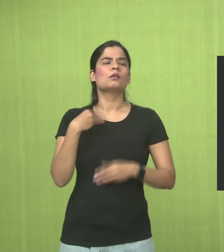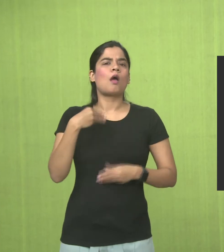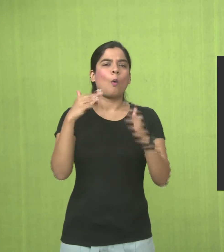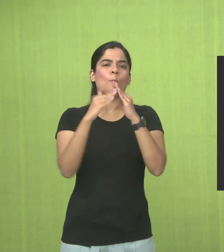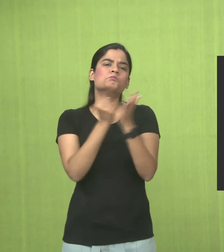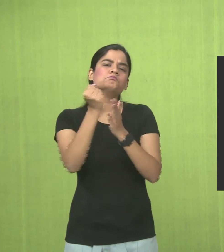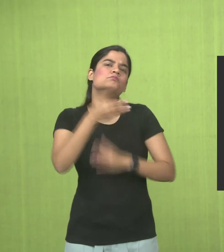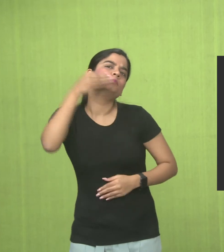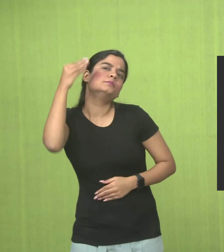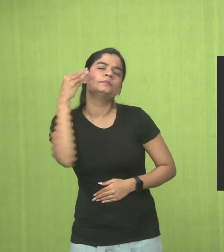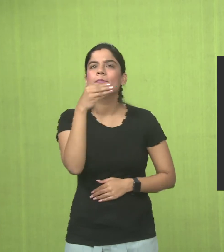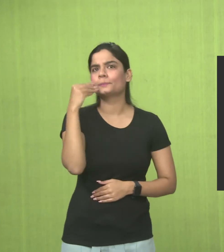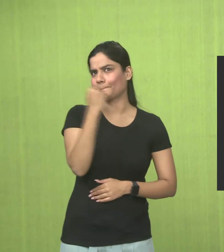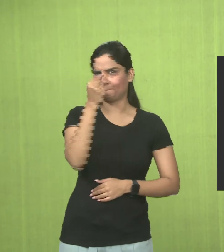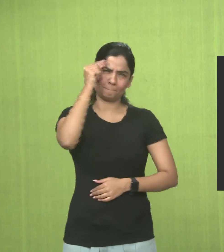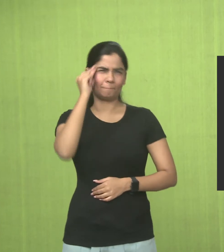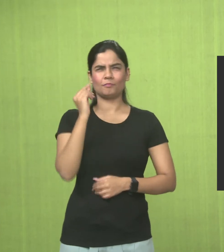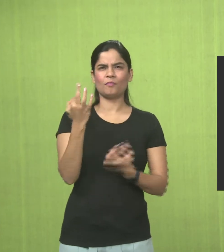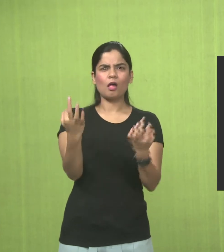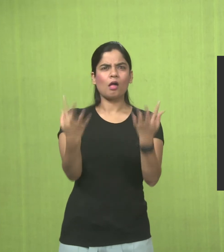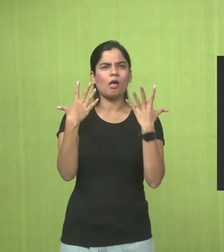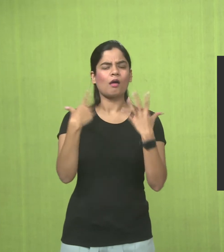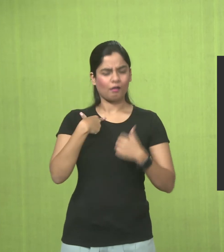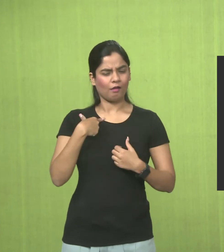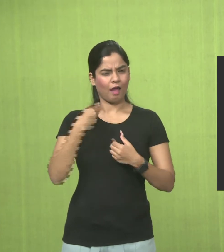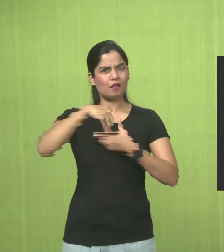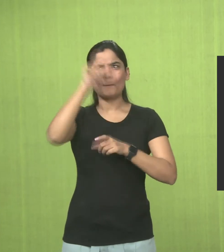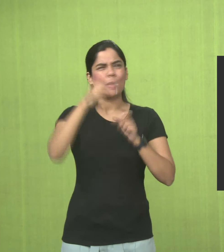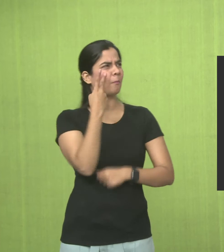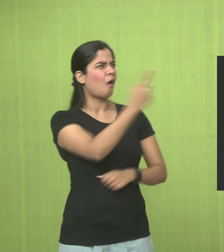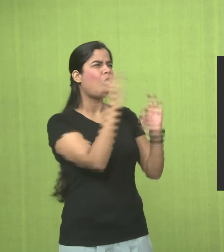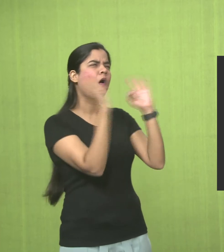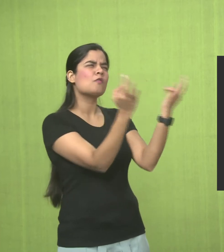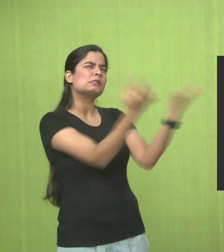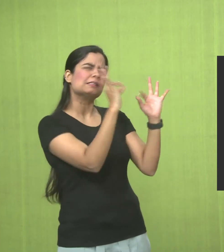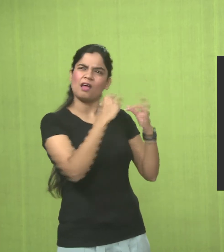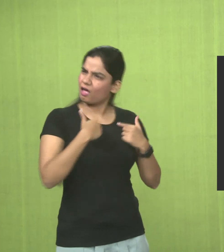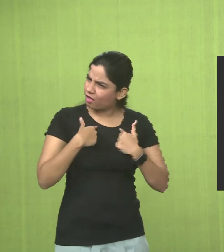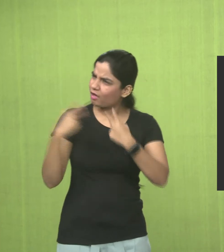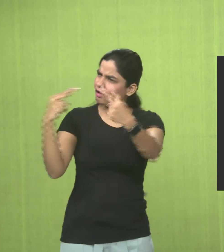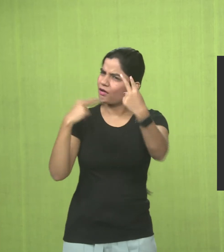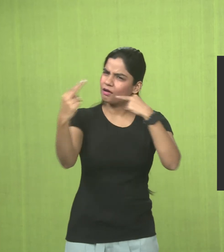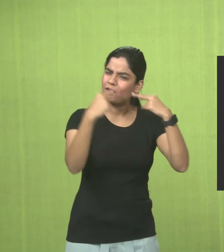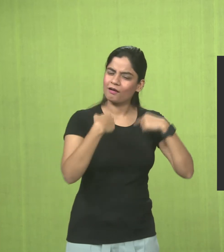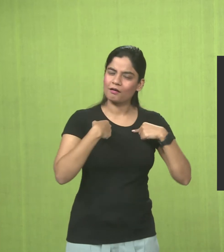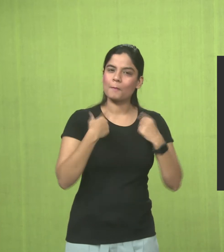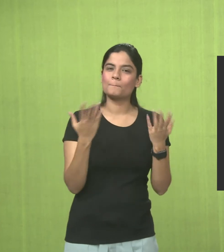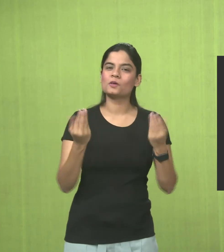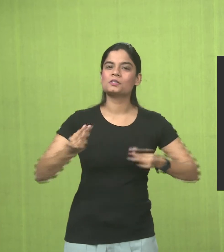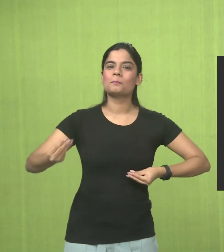Establishing own enterprise. Maybe a person may be really good at makeup. The person can be a makeup artist. They can start their makeup